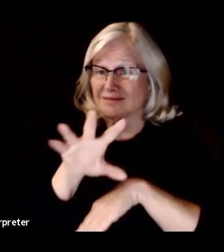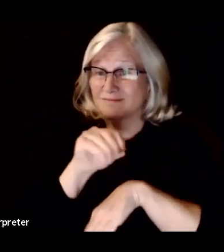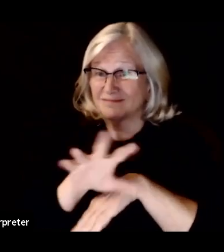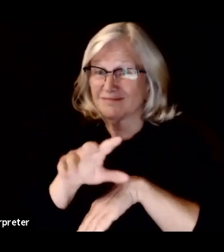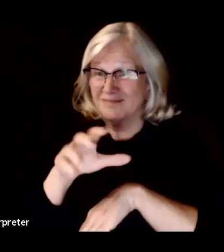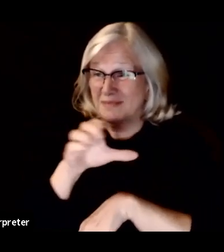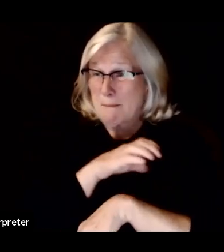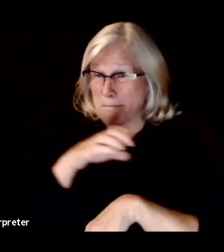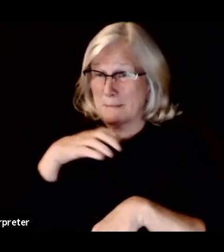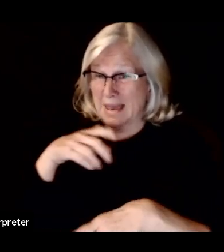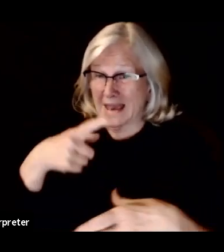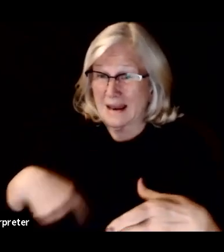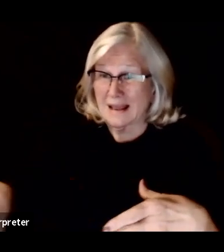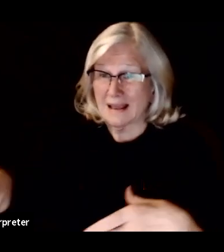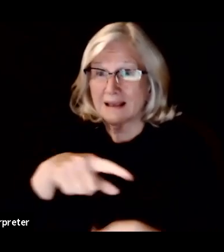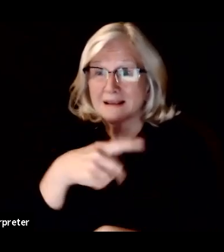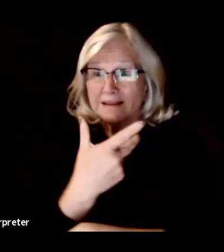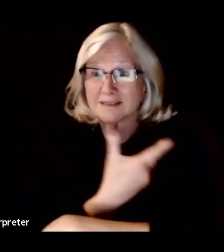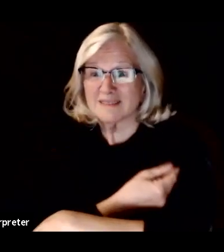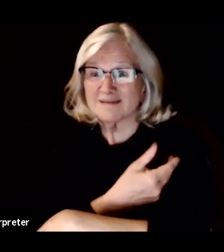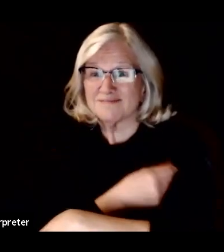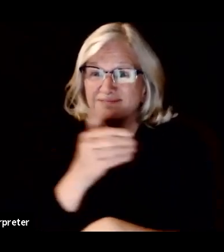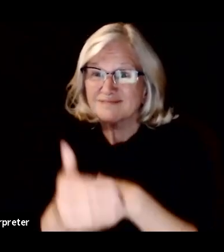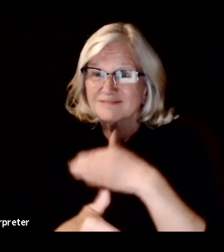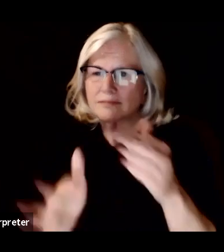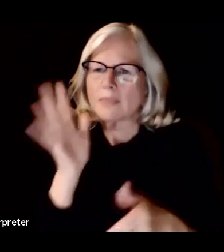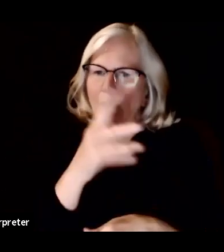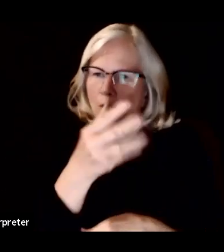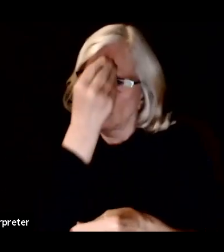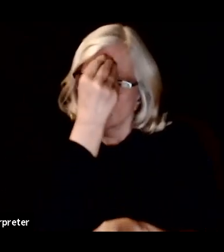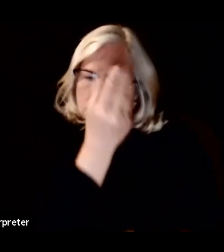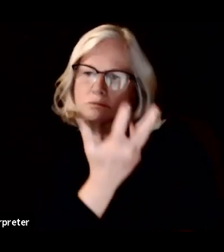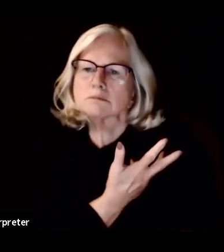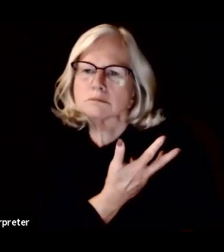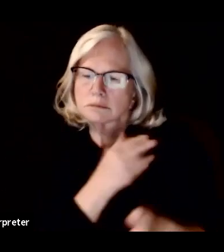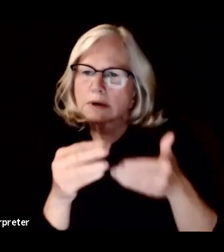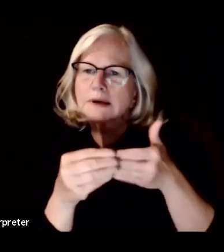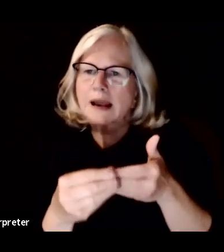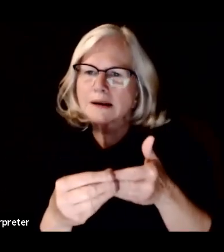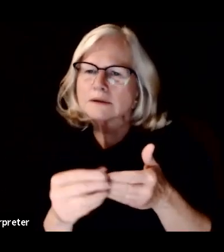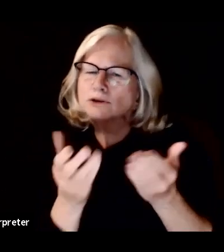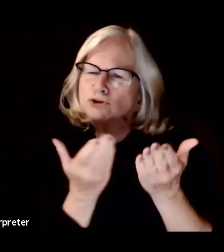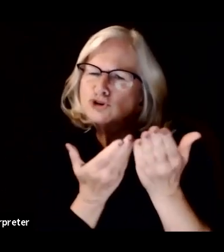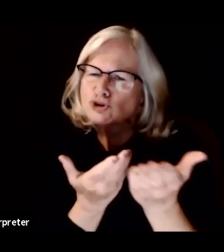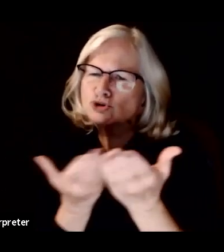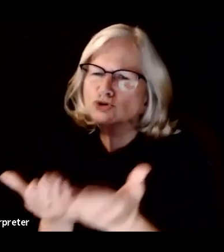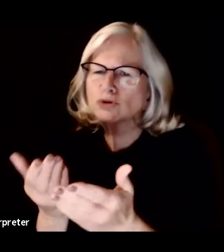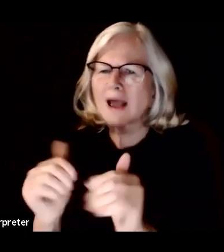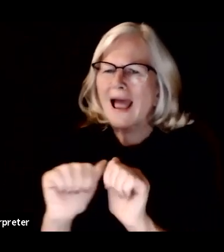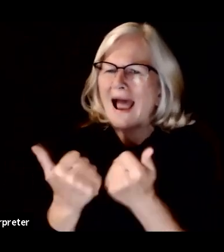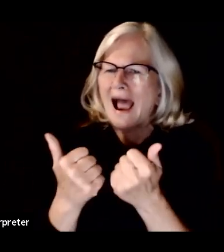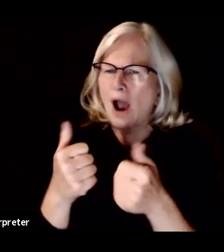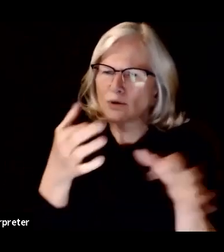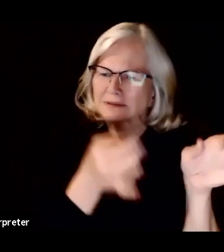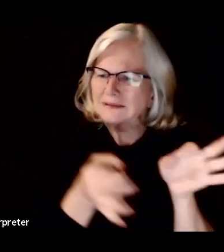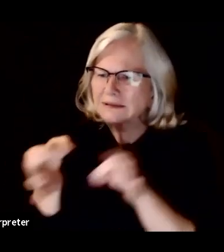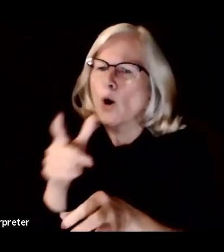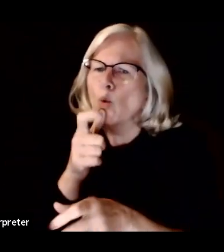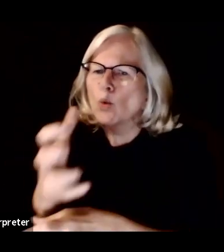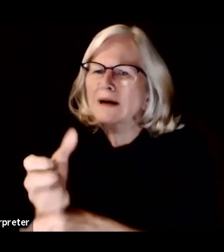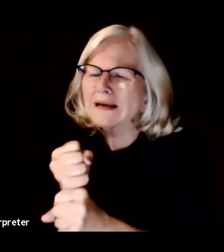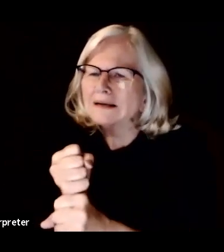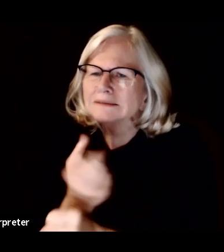providing overarching guidance on prioritization for vaccination, but we will need to